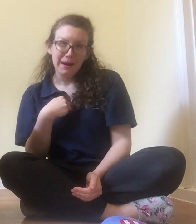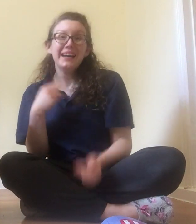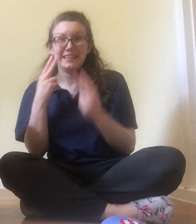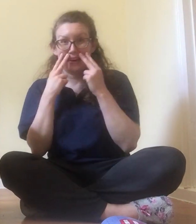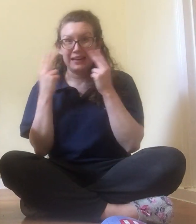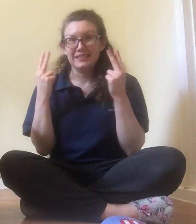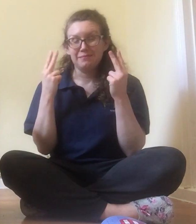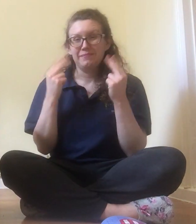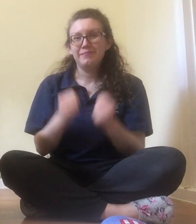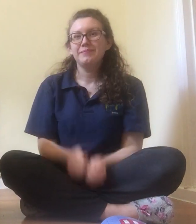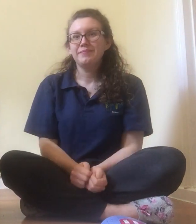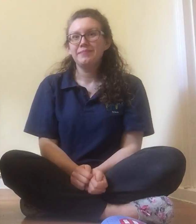My cat